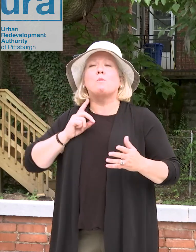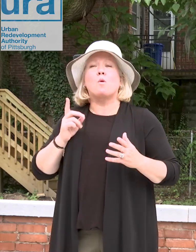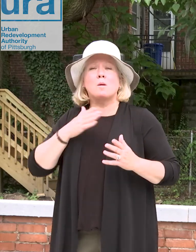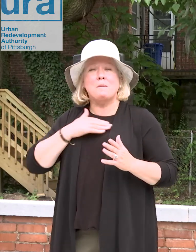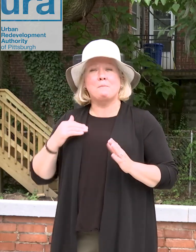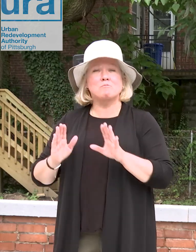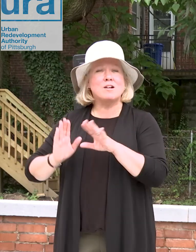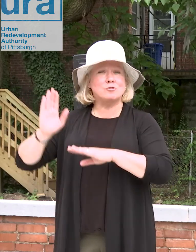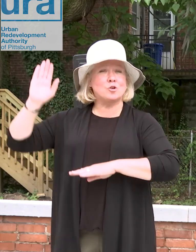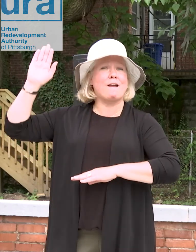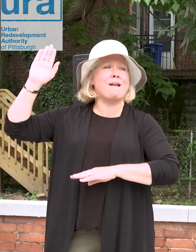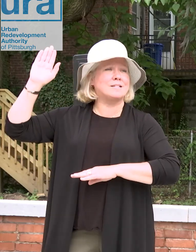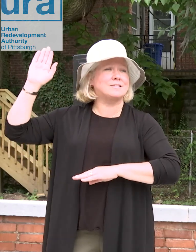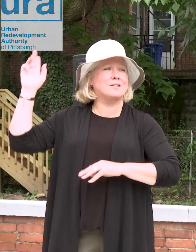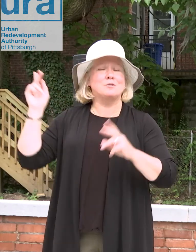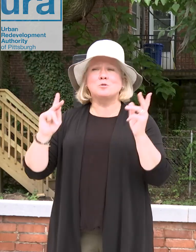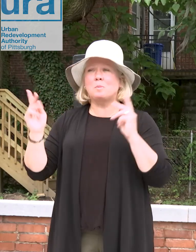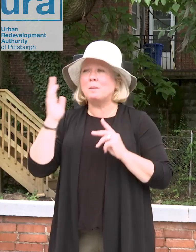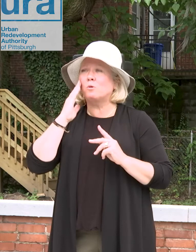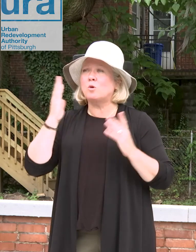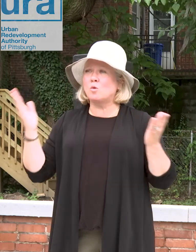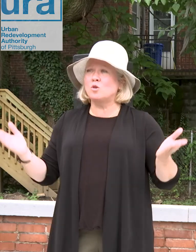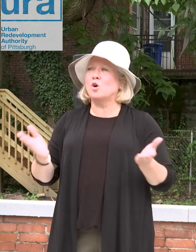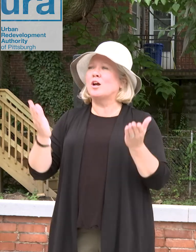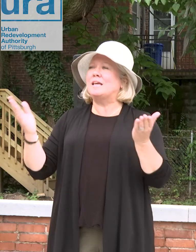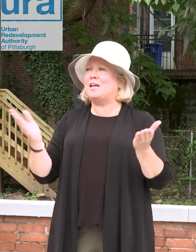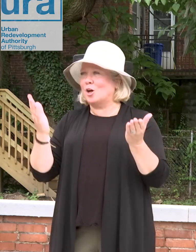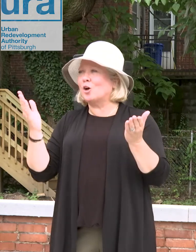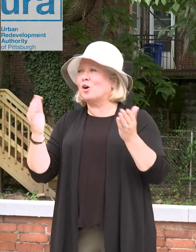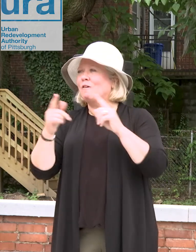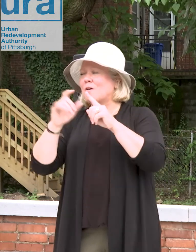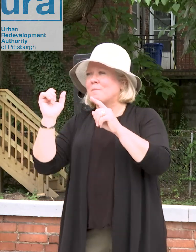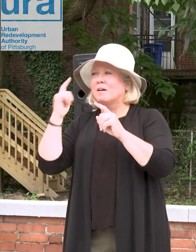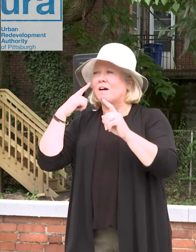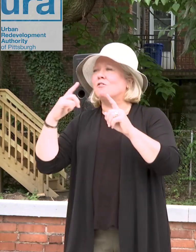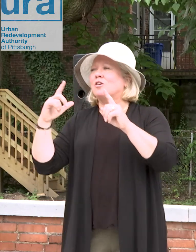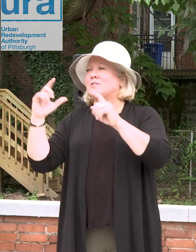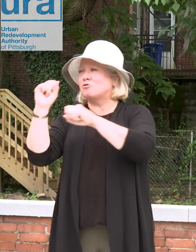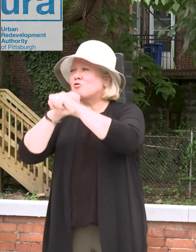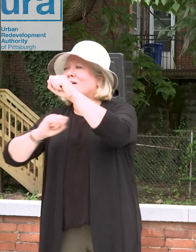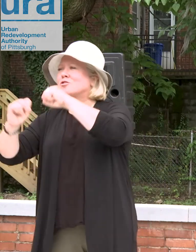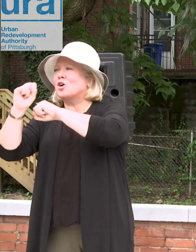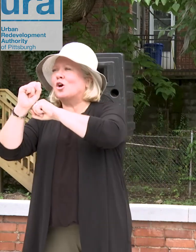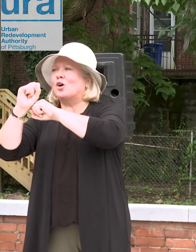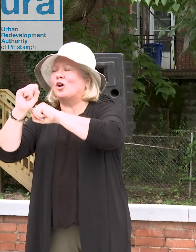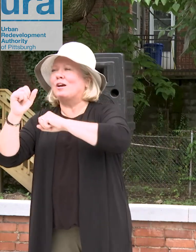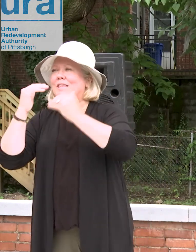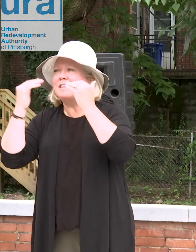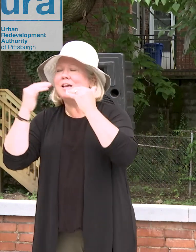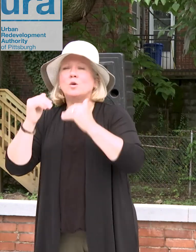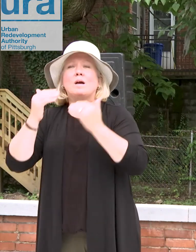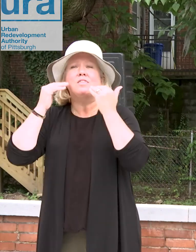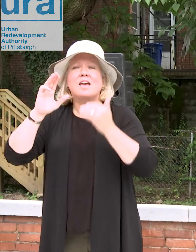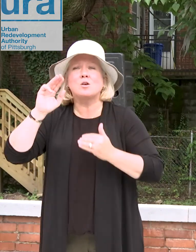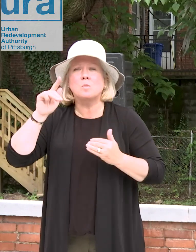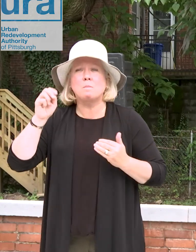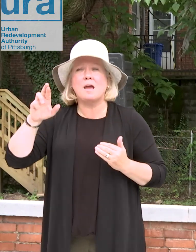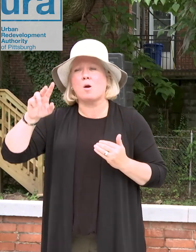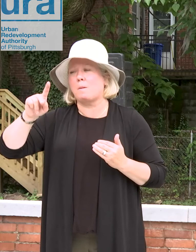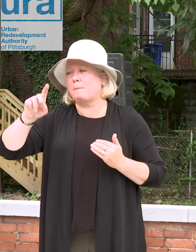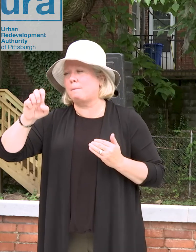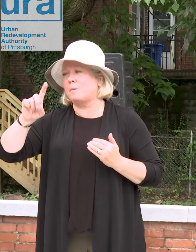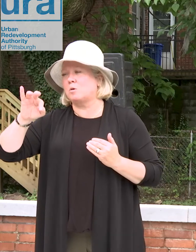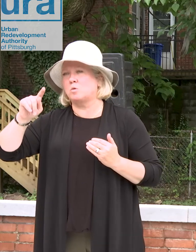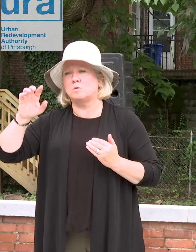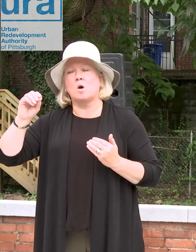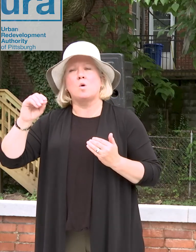so that folks know that you're here representing the governance structure. We are very thankful for this new board and thankful to Mayor Peduto and Chief Gilman